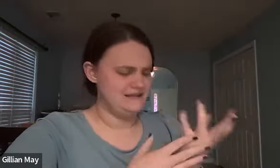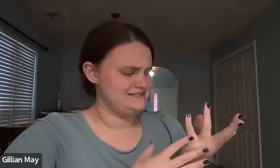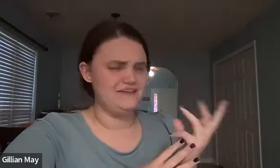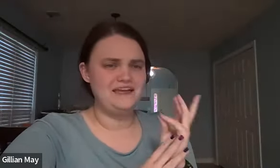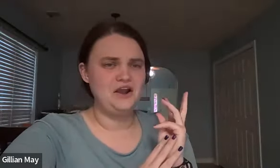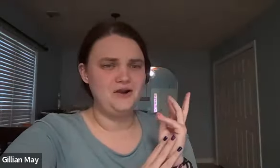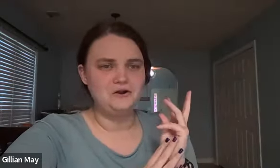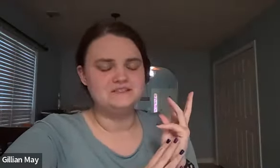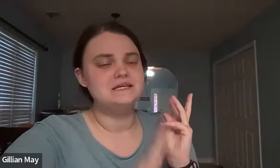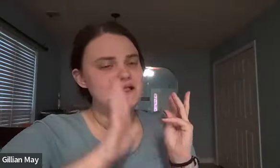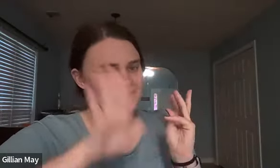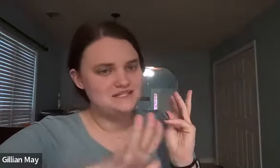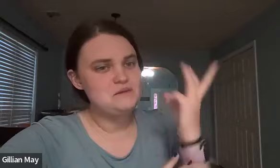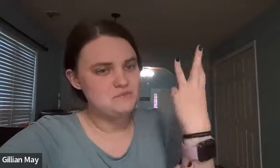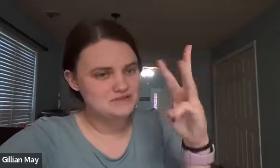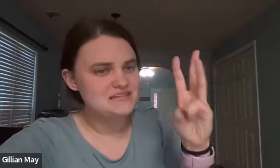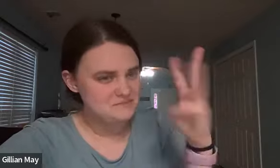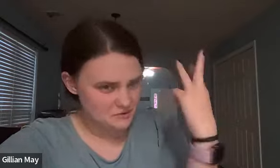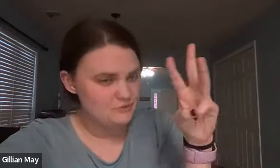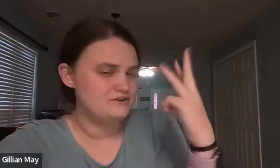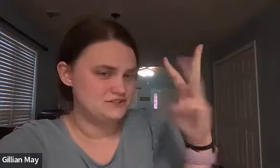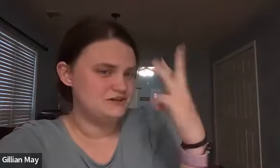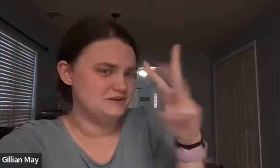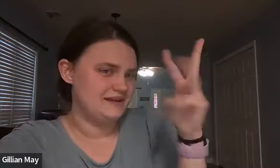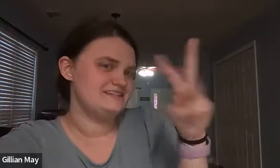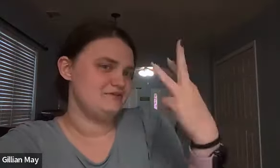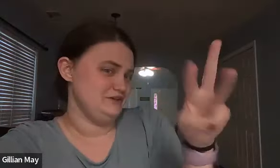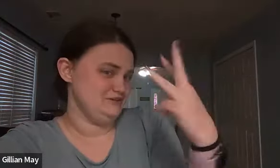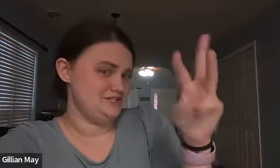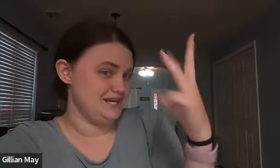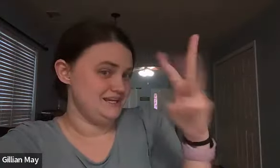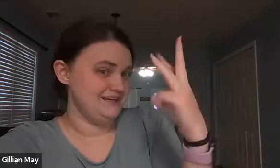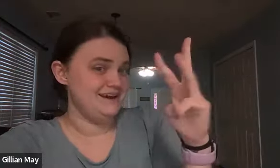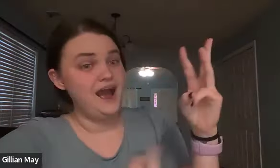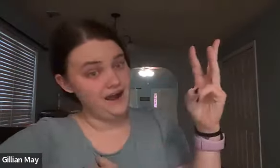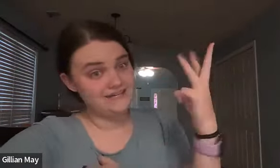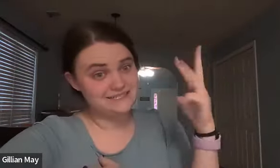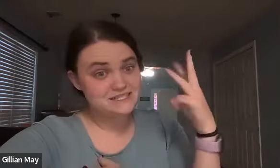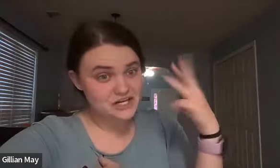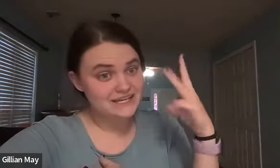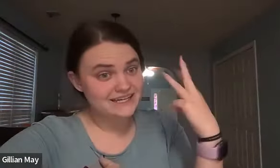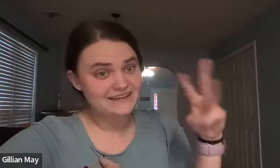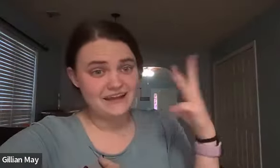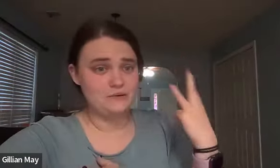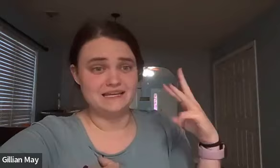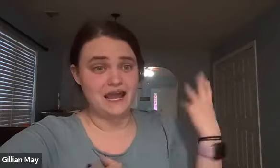is that? That like hurts. That's why most of the time people, when they're starting to learn ASL, they do the shaking. I did the shaking. Like I was like,